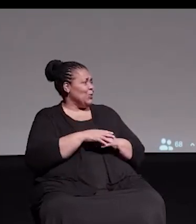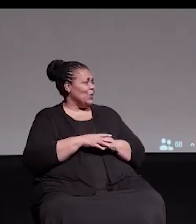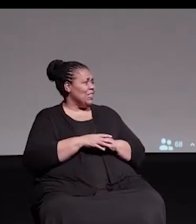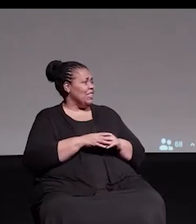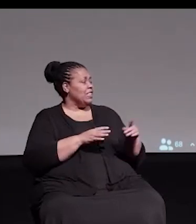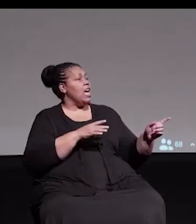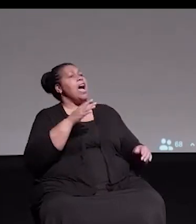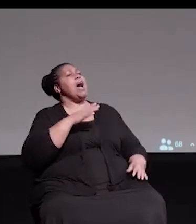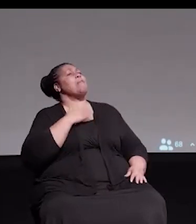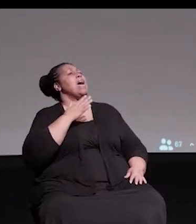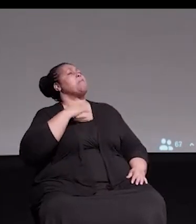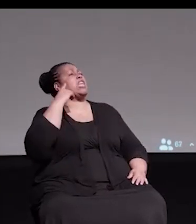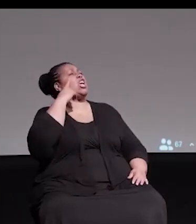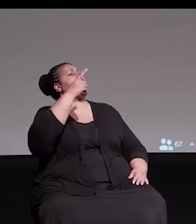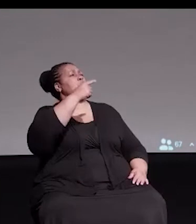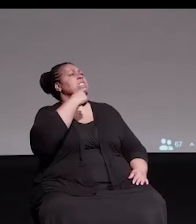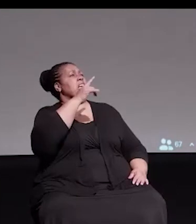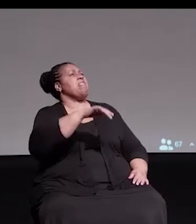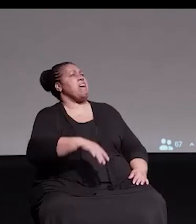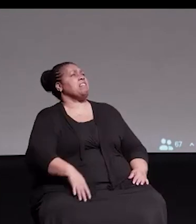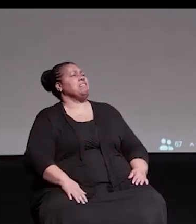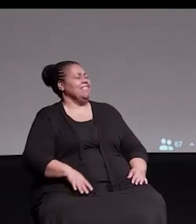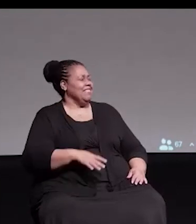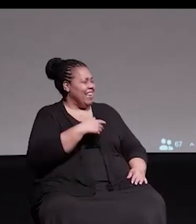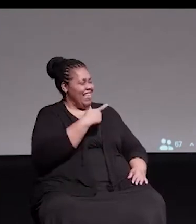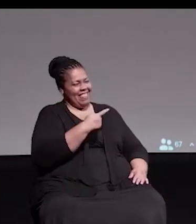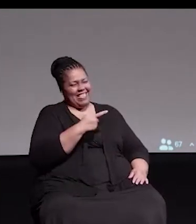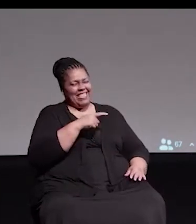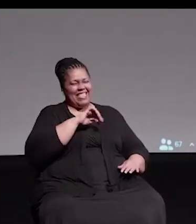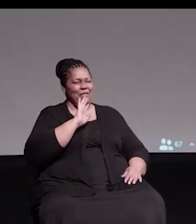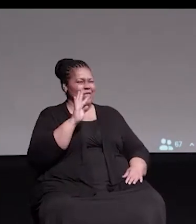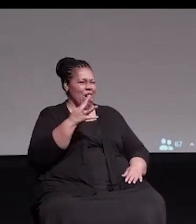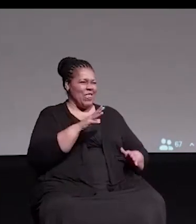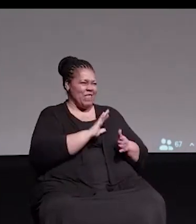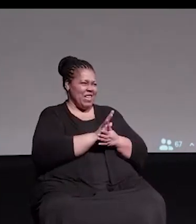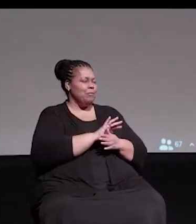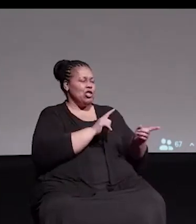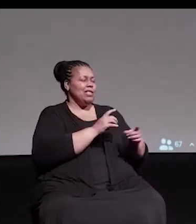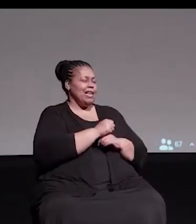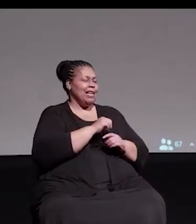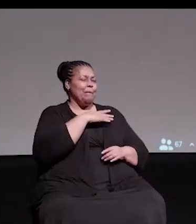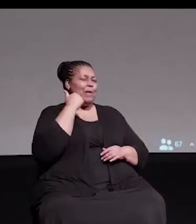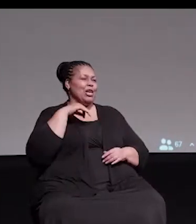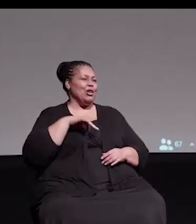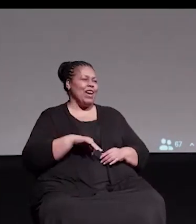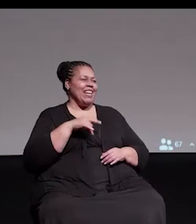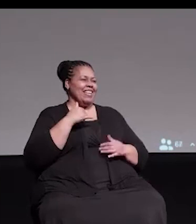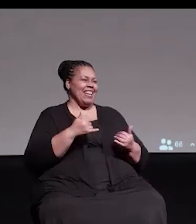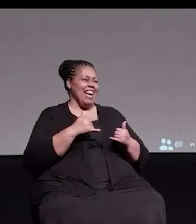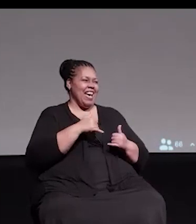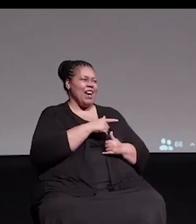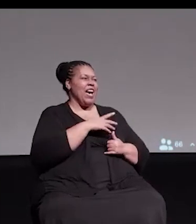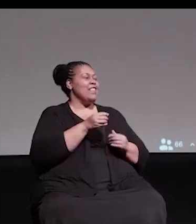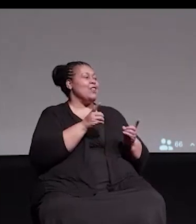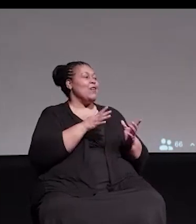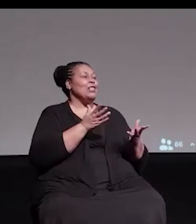But we've been on a lot of films together. Actually, this is our fourth, and she is actually getting a better credit on this film. She's and the director is